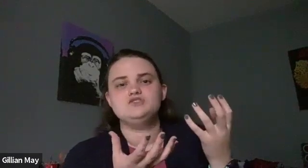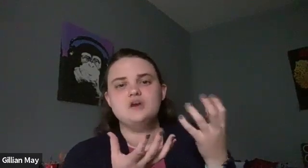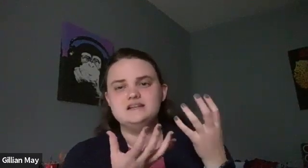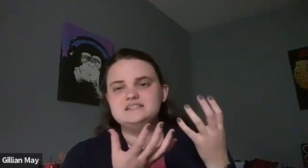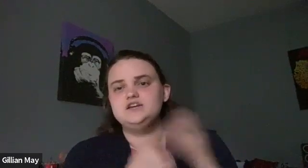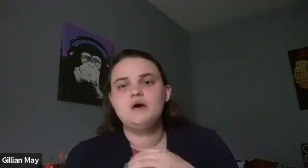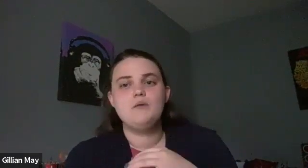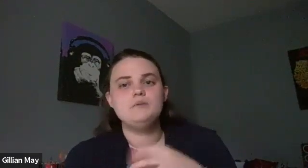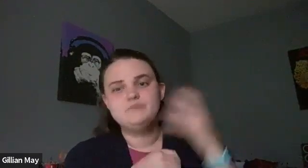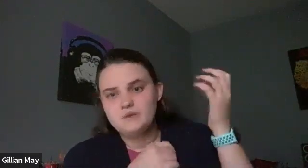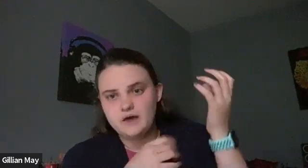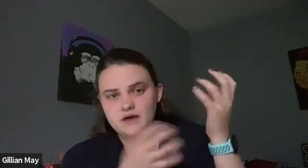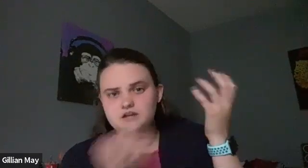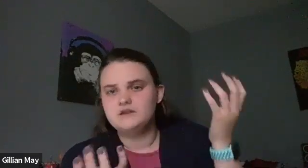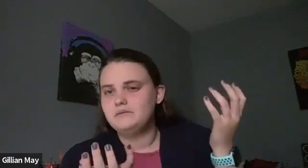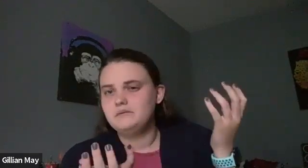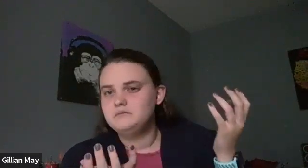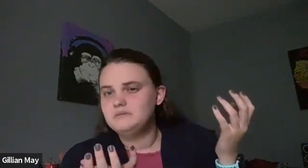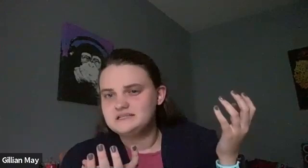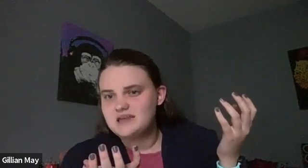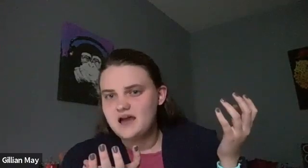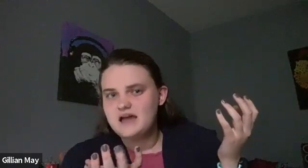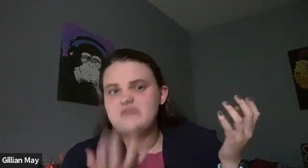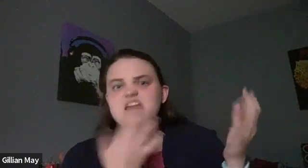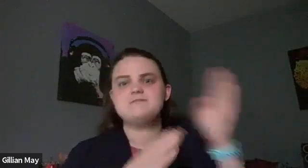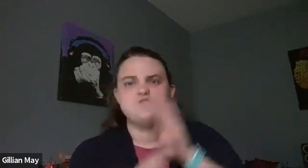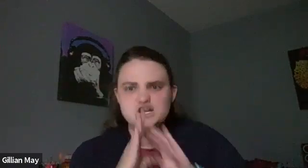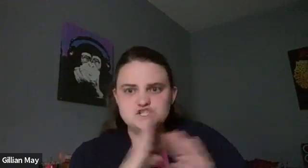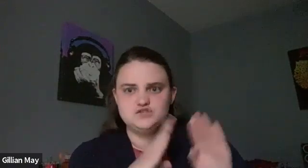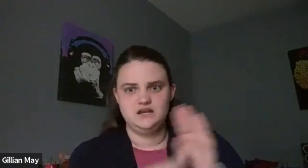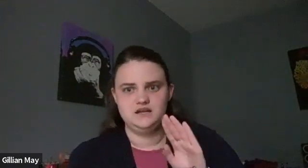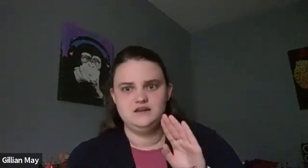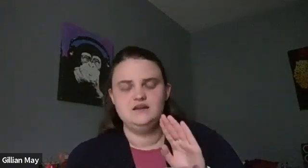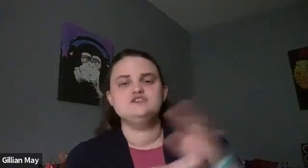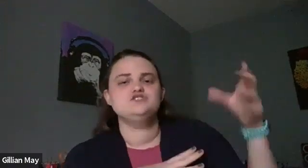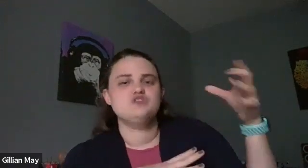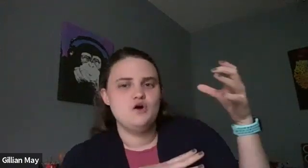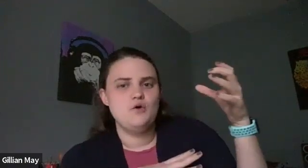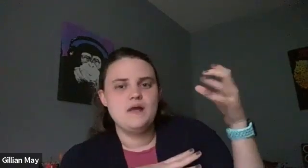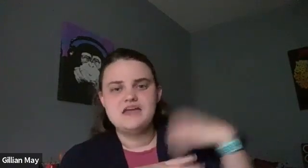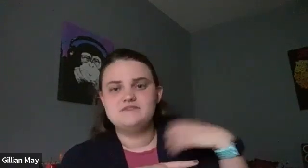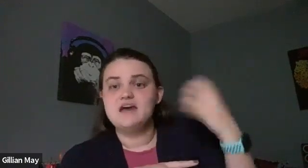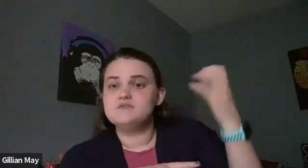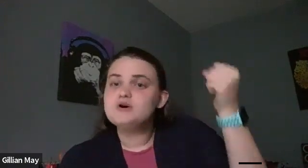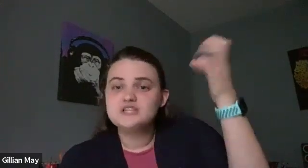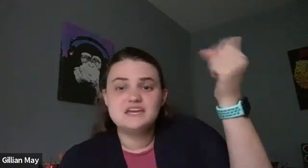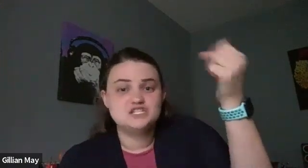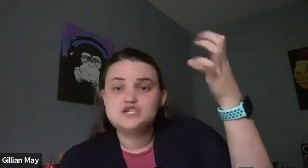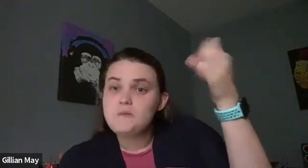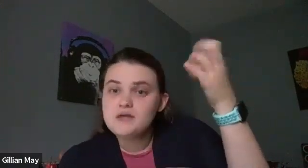trying to tell you, I want mama, and you're like, what is that? And they get frustrated. So if they have the motion, they can just go